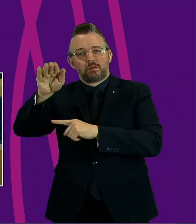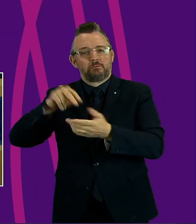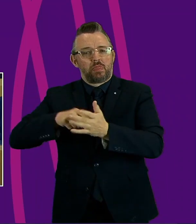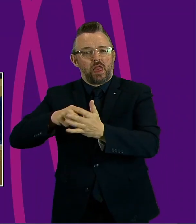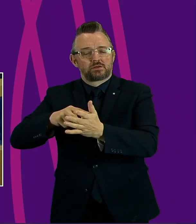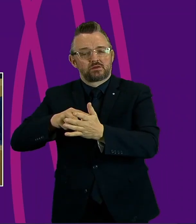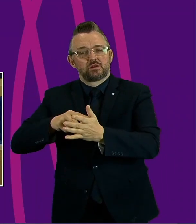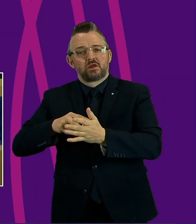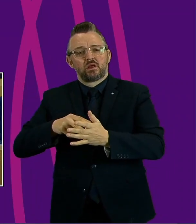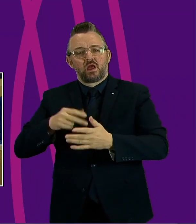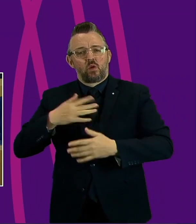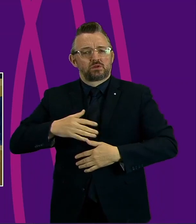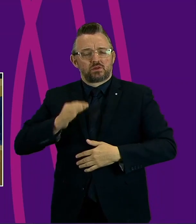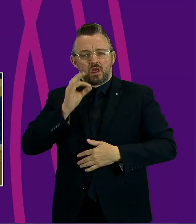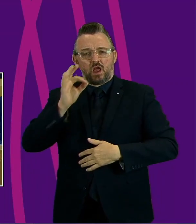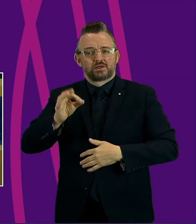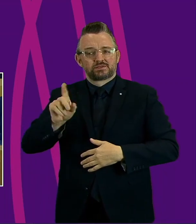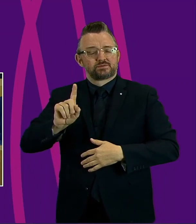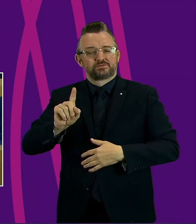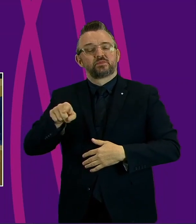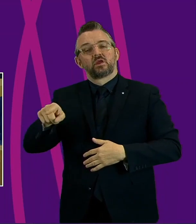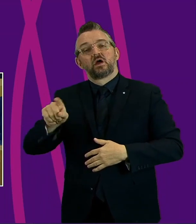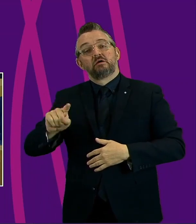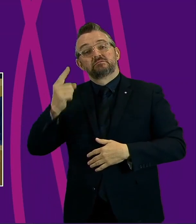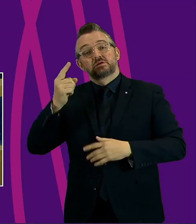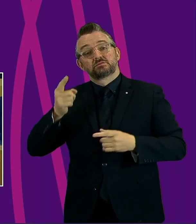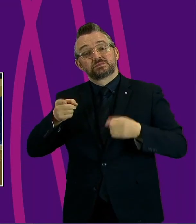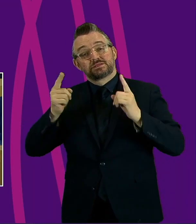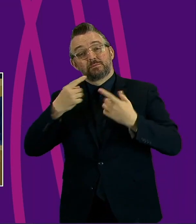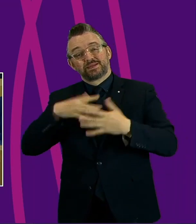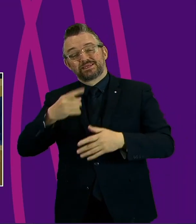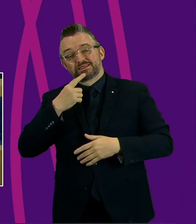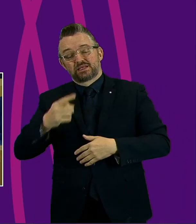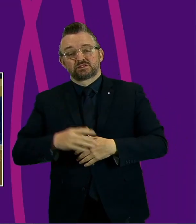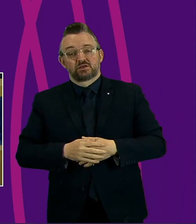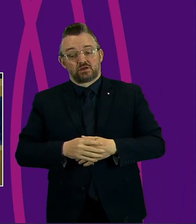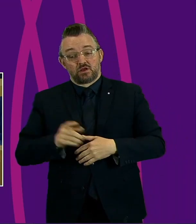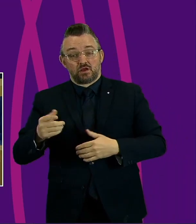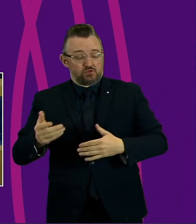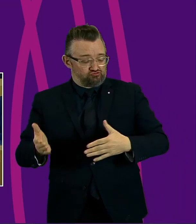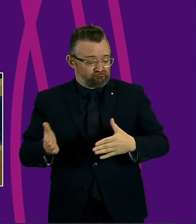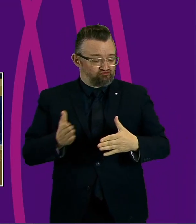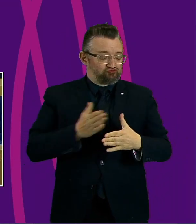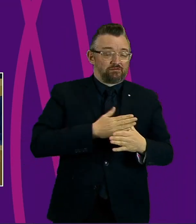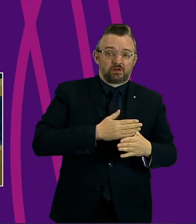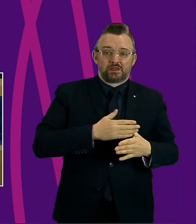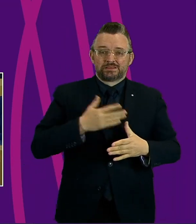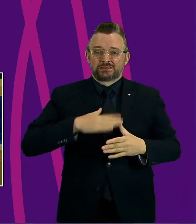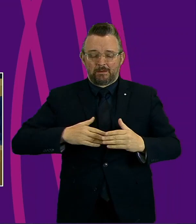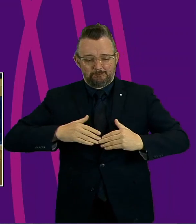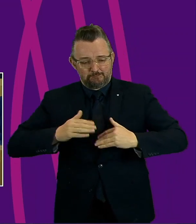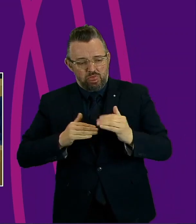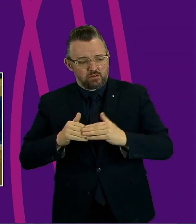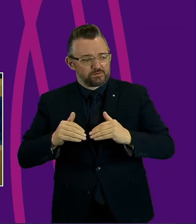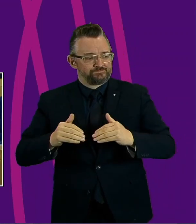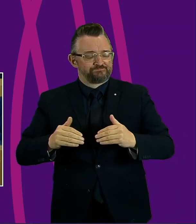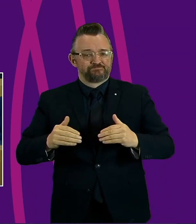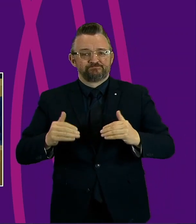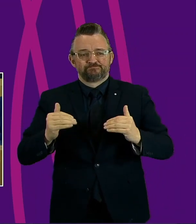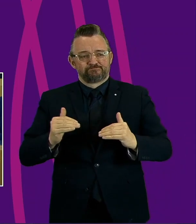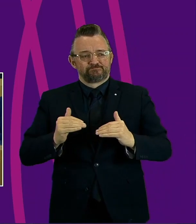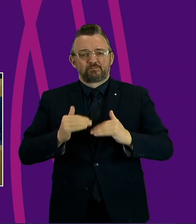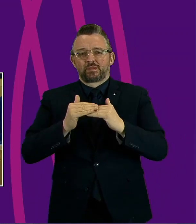First Minister has said that recovery from this pandemic must mean building a fairer, greener and more equal